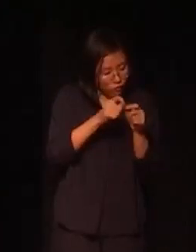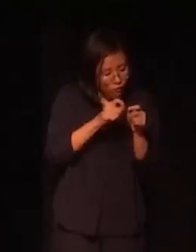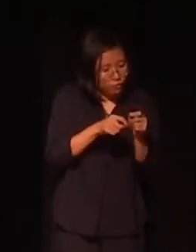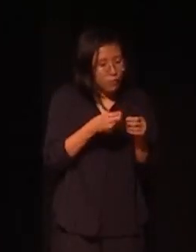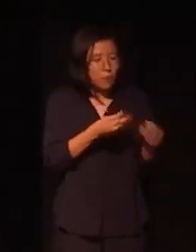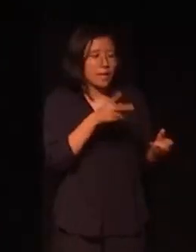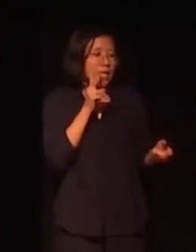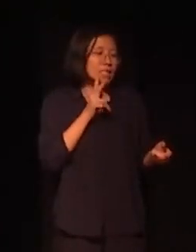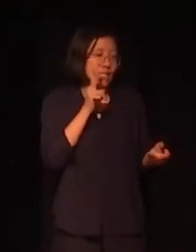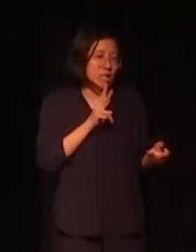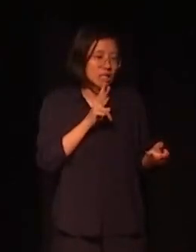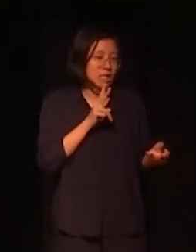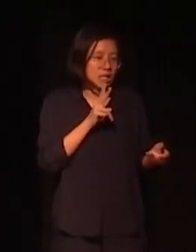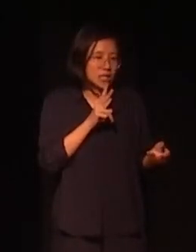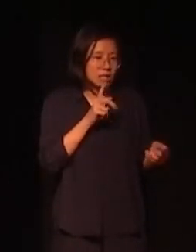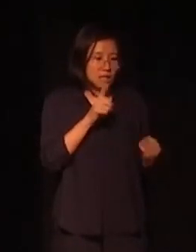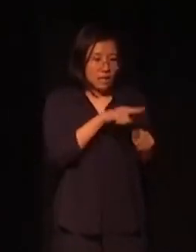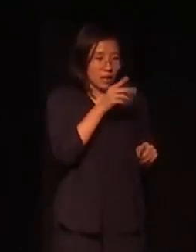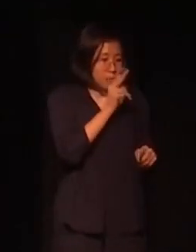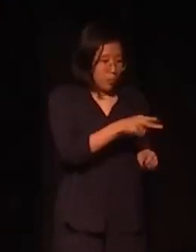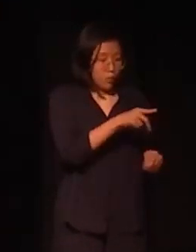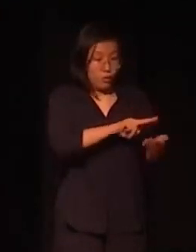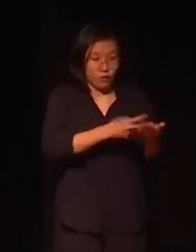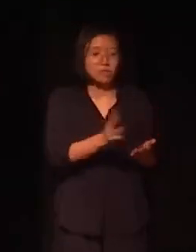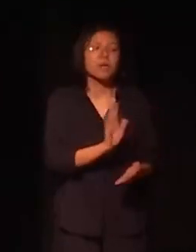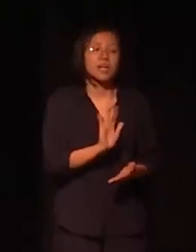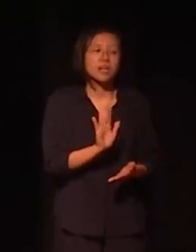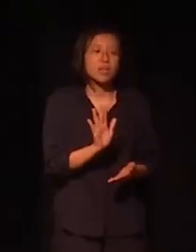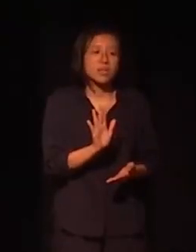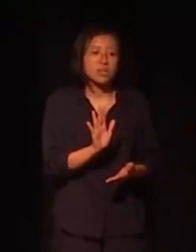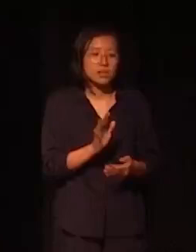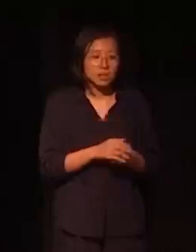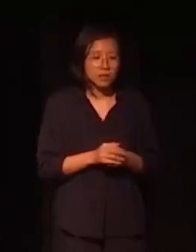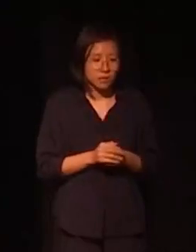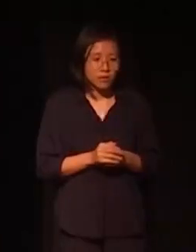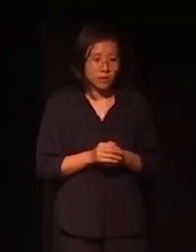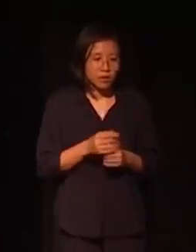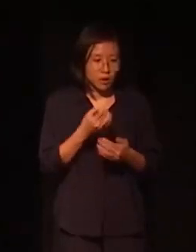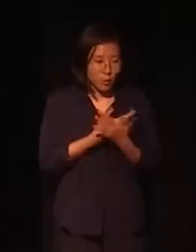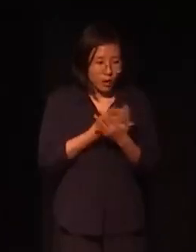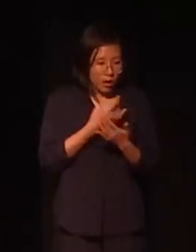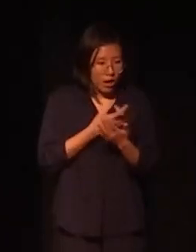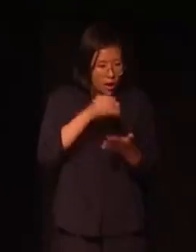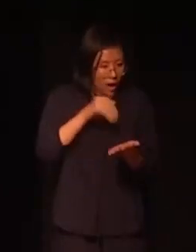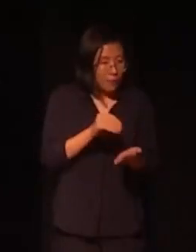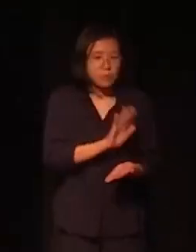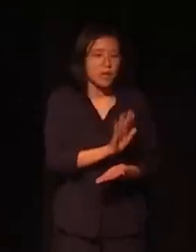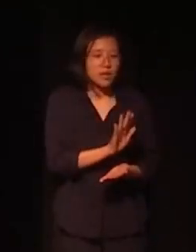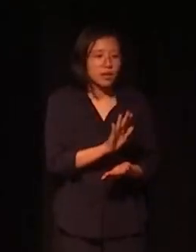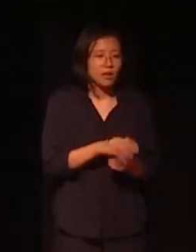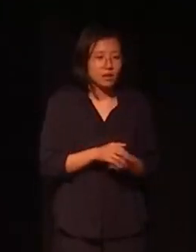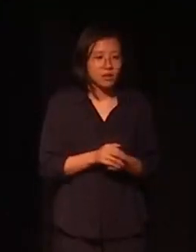translate, do any translation or do any rule writing. The second phase is to put in what we